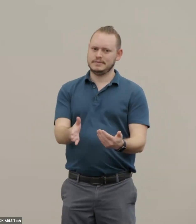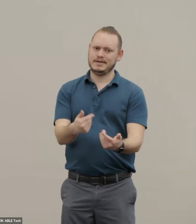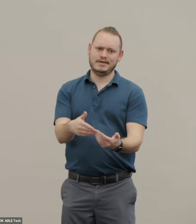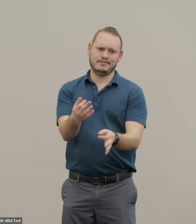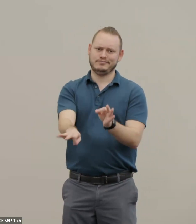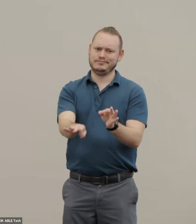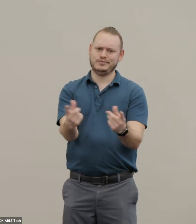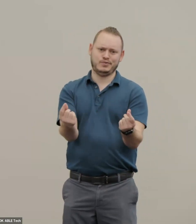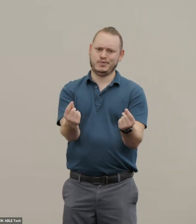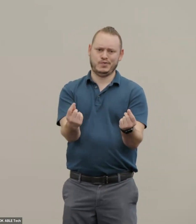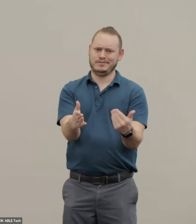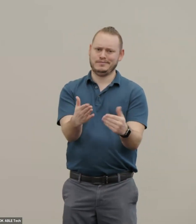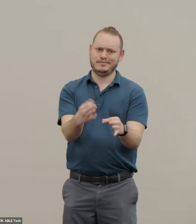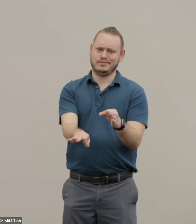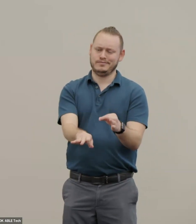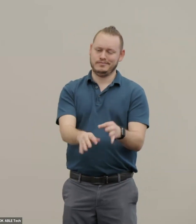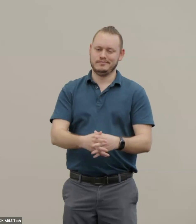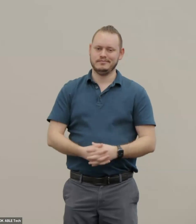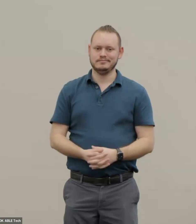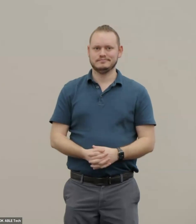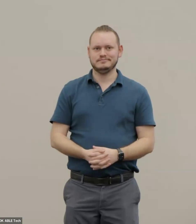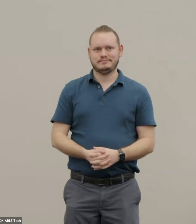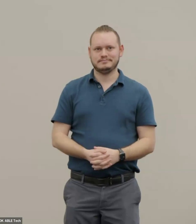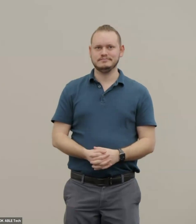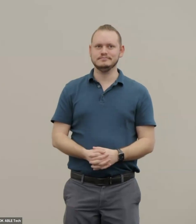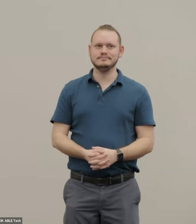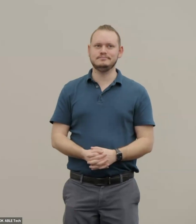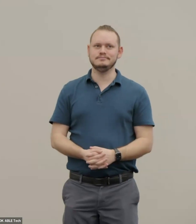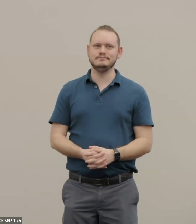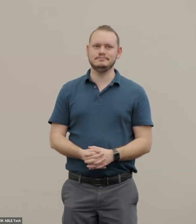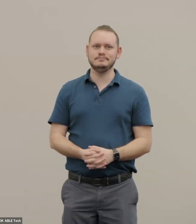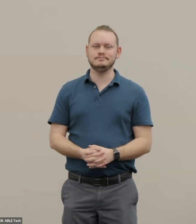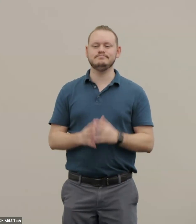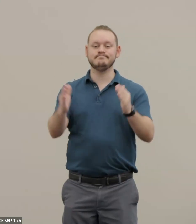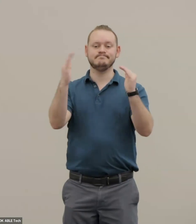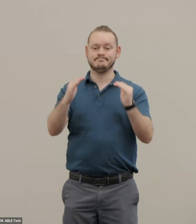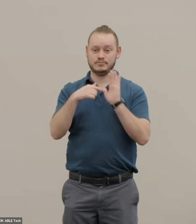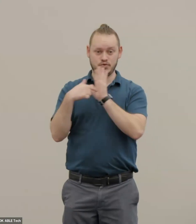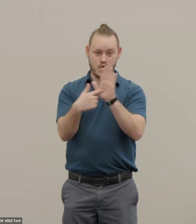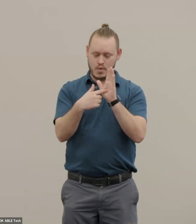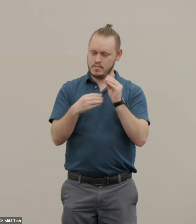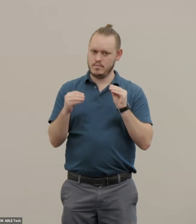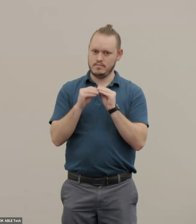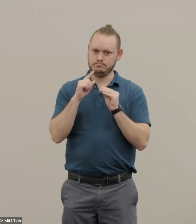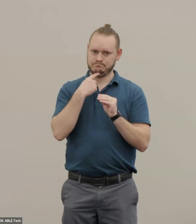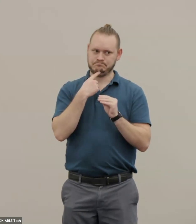super simple, super easy. Now the next thing I want to show you is a lot more critical,